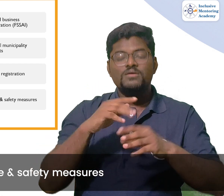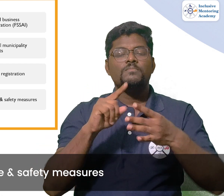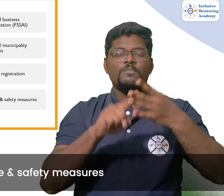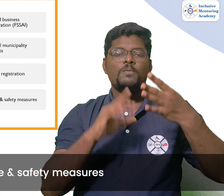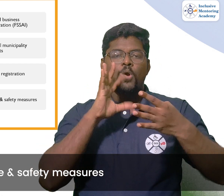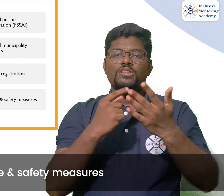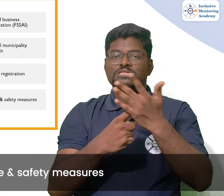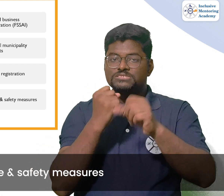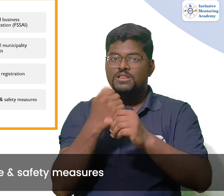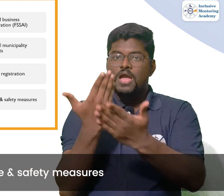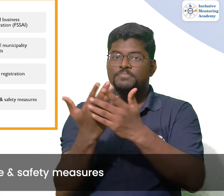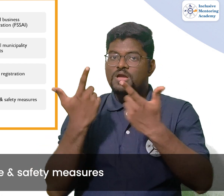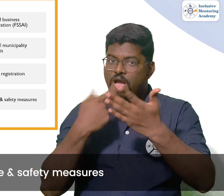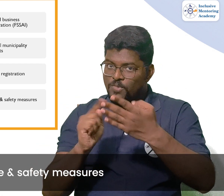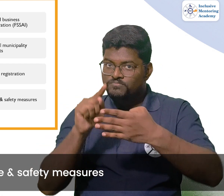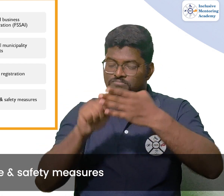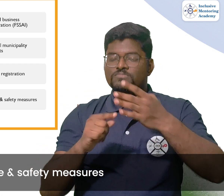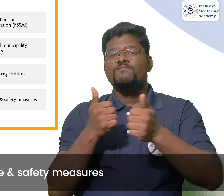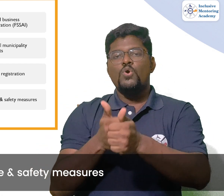measures.